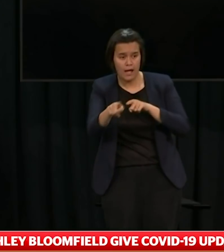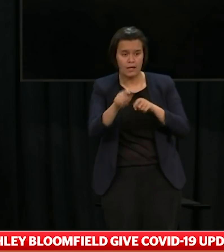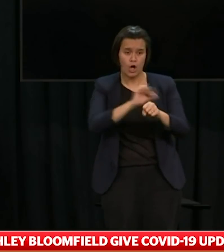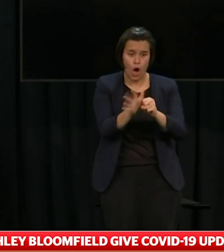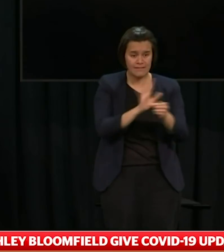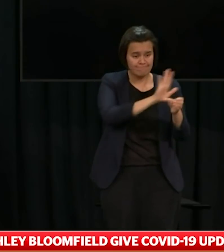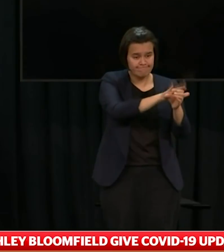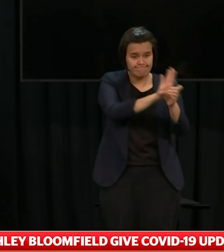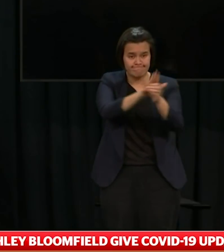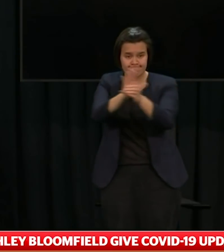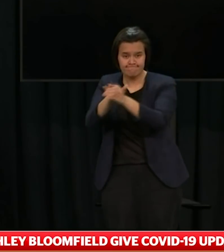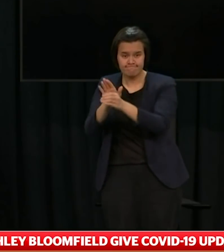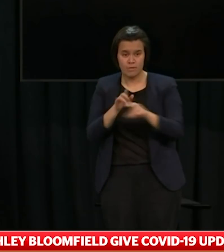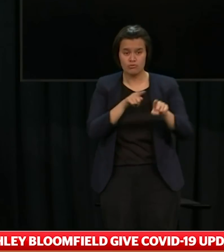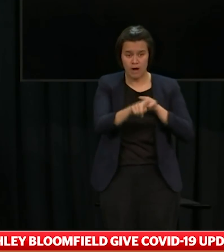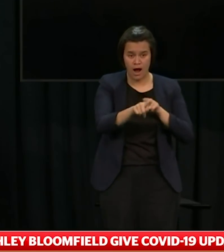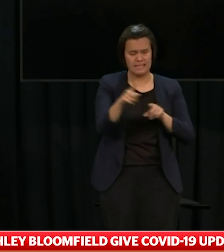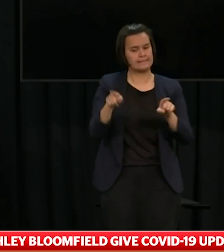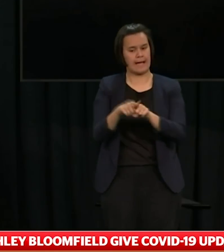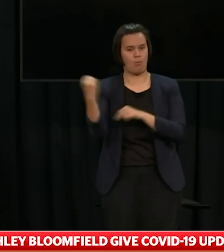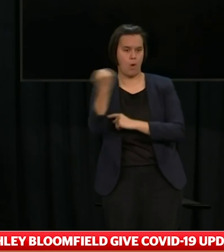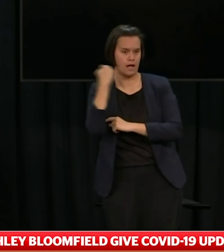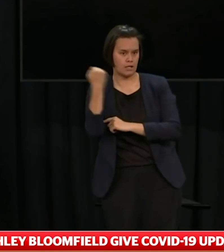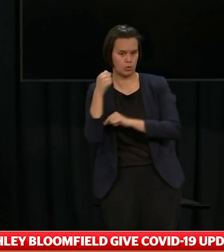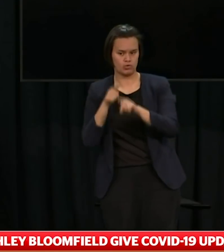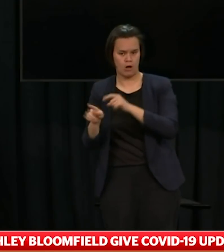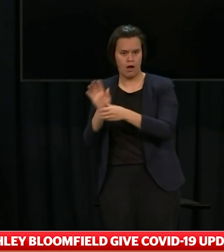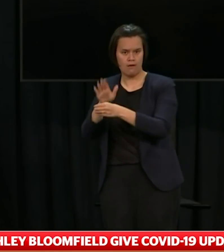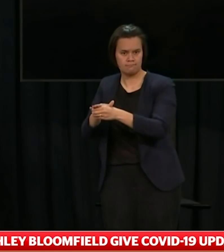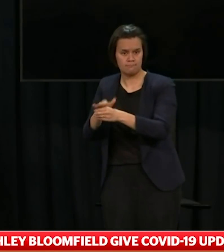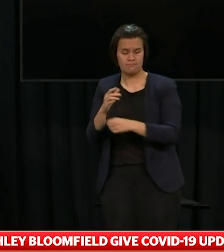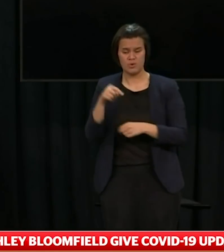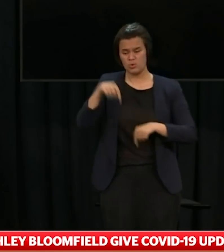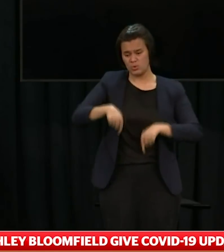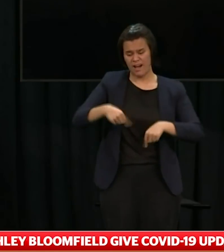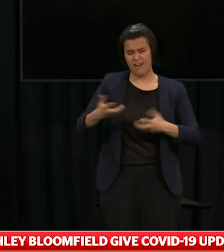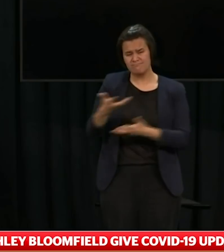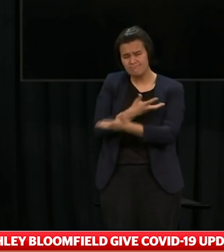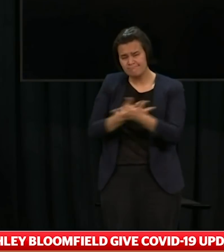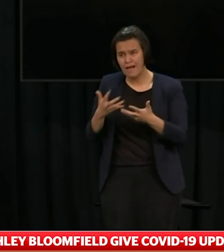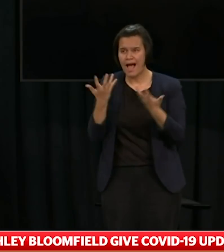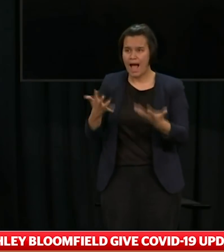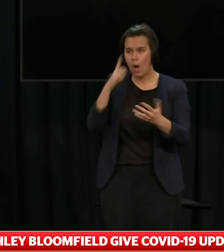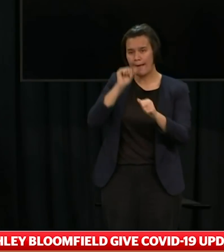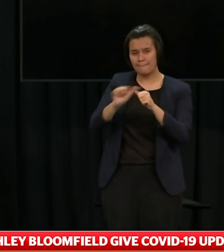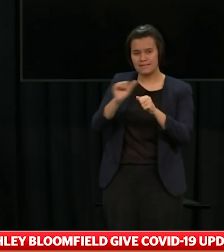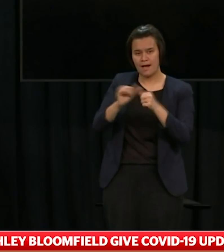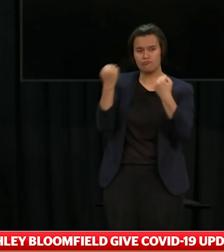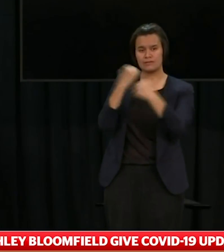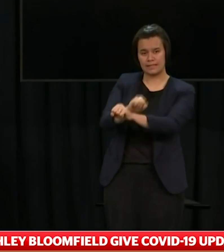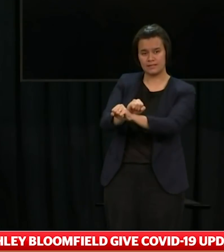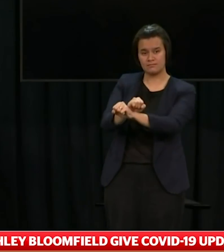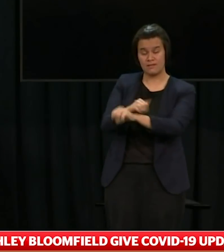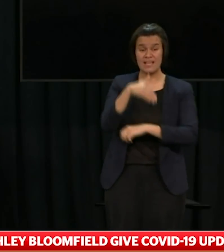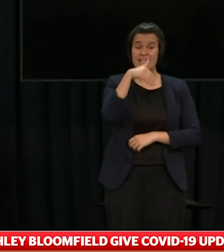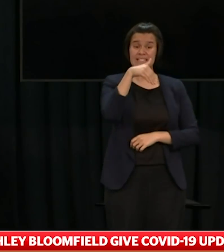can. We discussed ways today that we can further add protections, including off the back of calls from the South Island to use